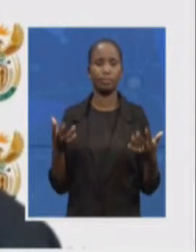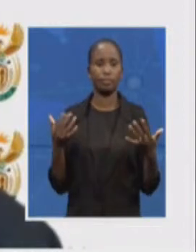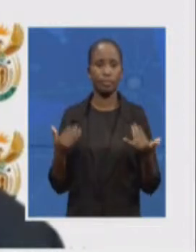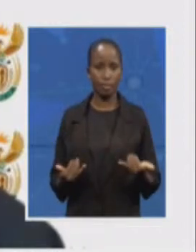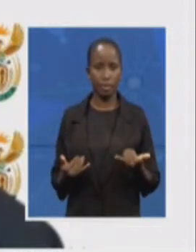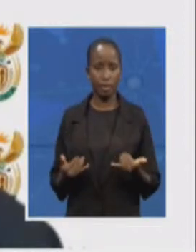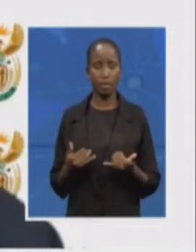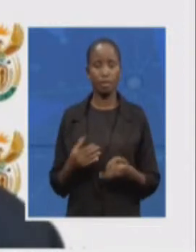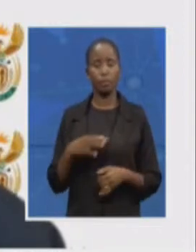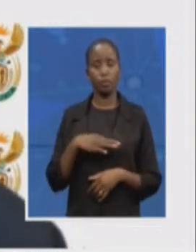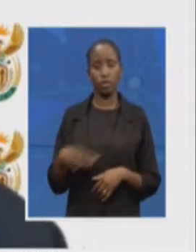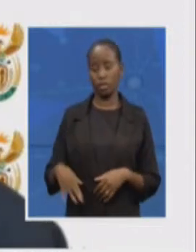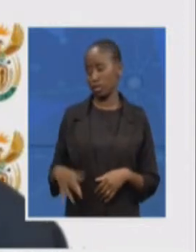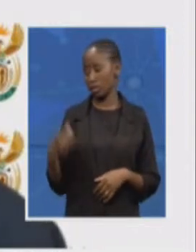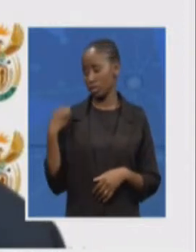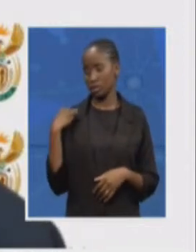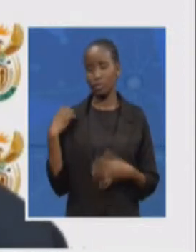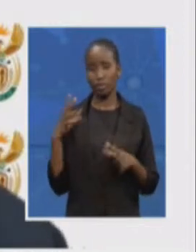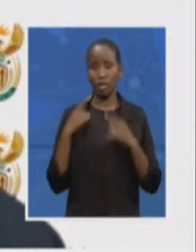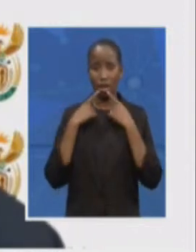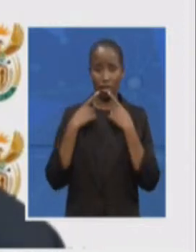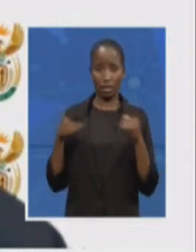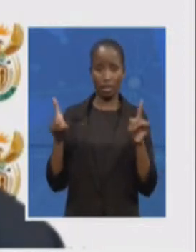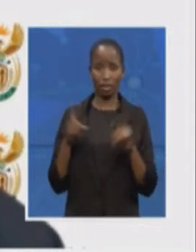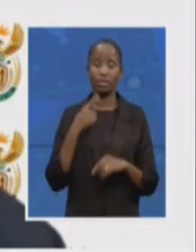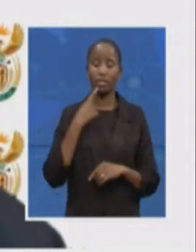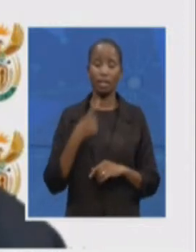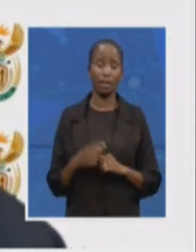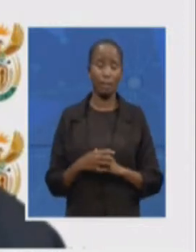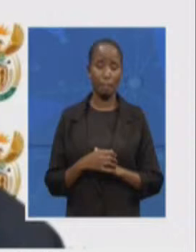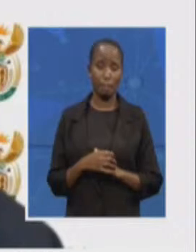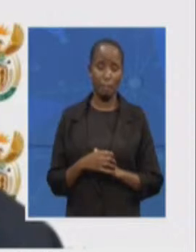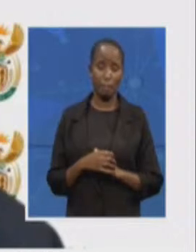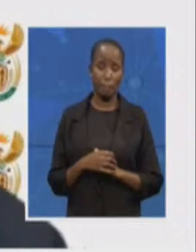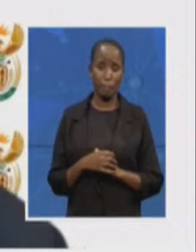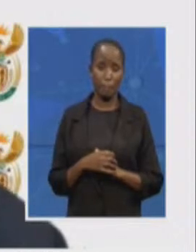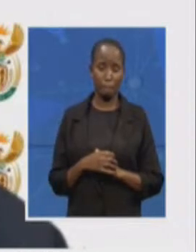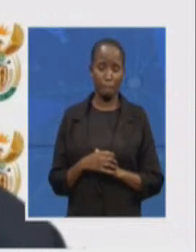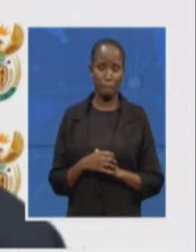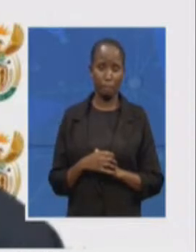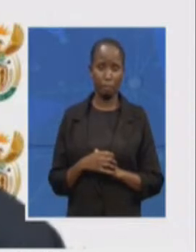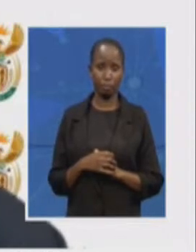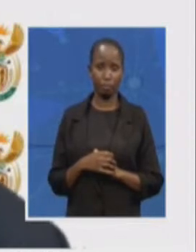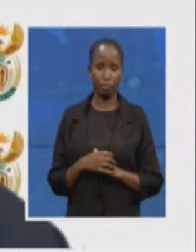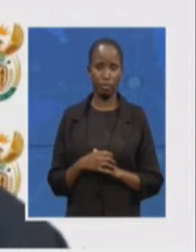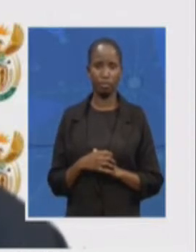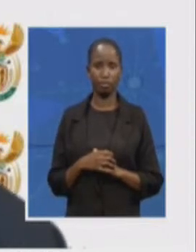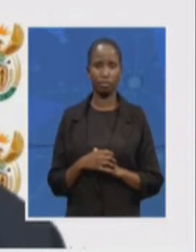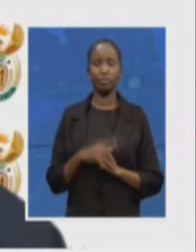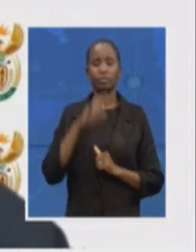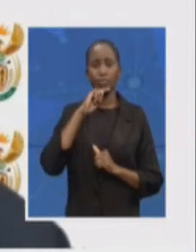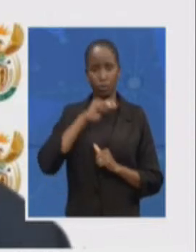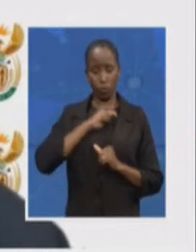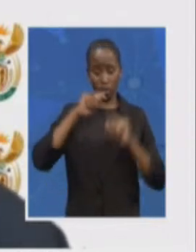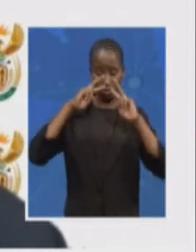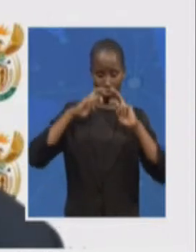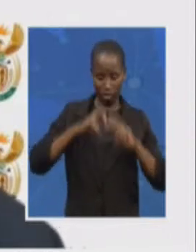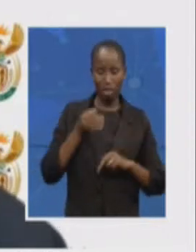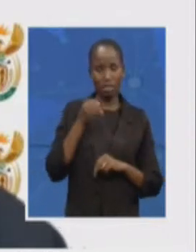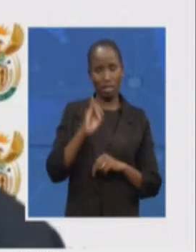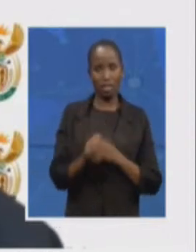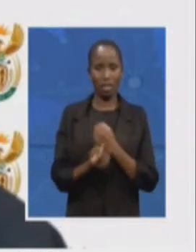have to understand, led by our scientists, such as the transmissibility of this